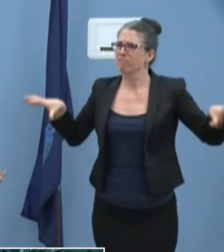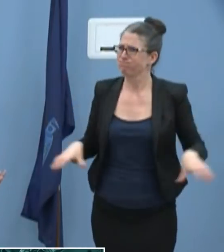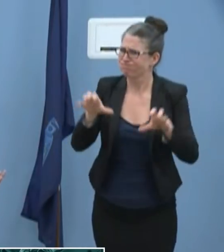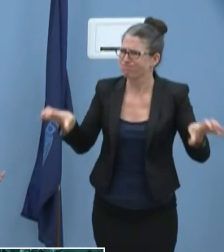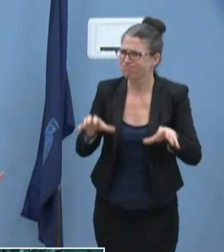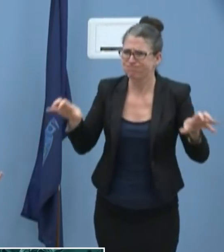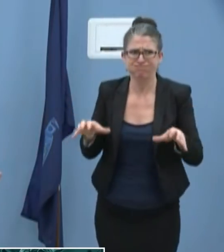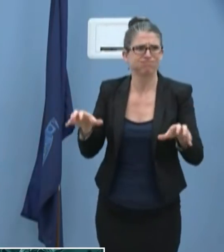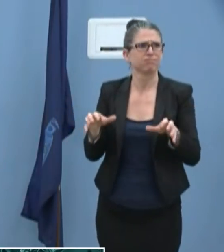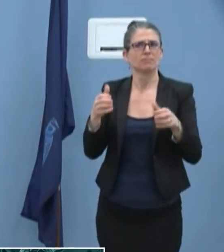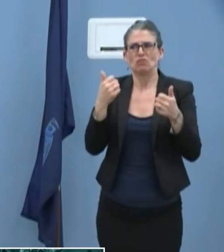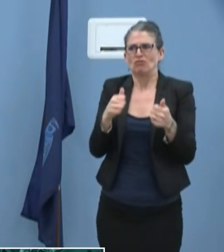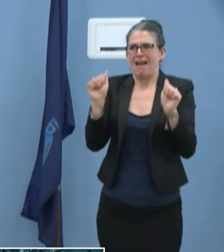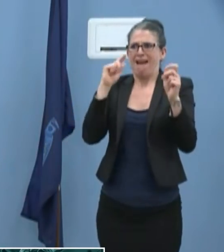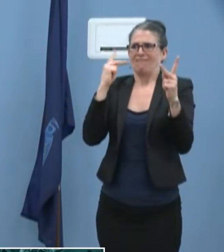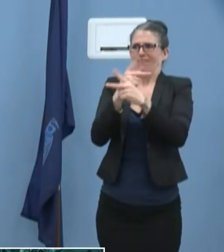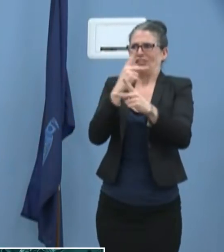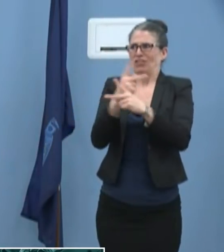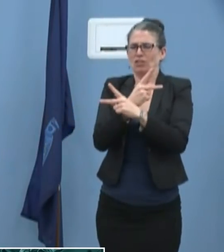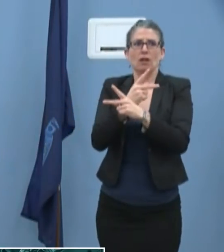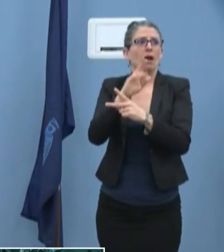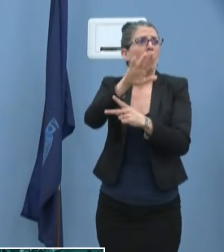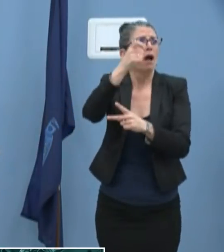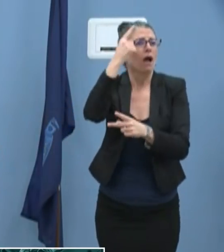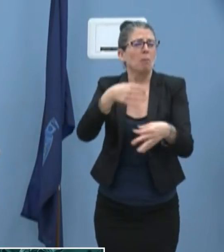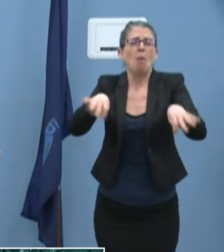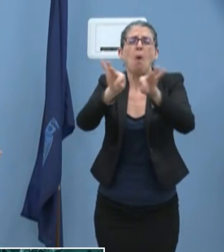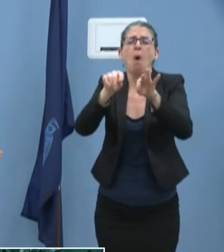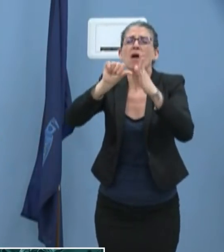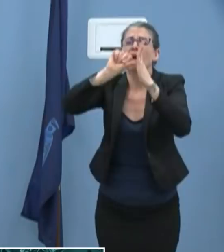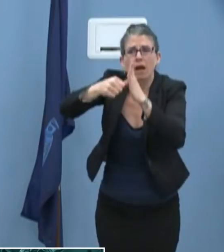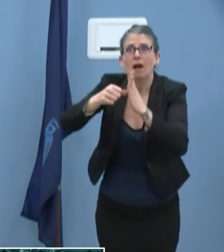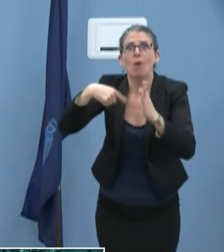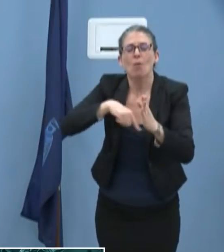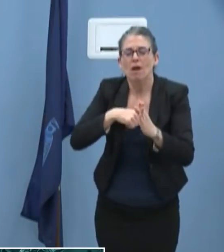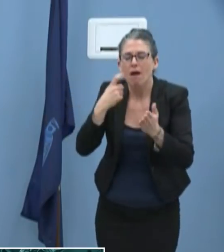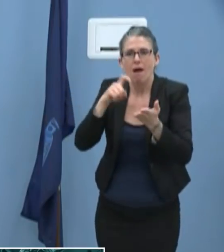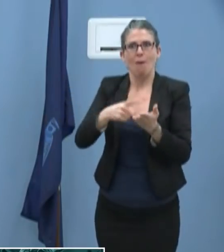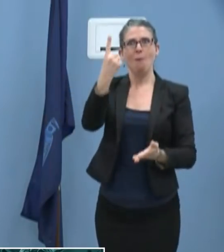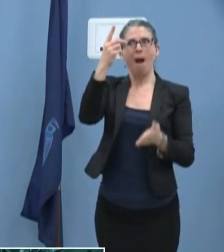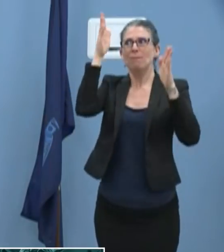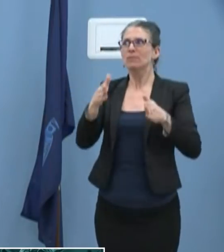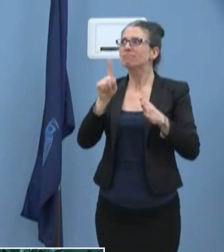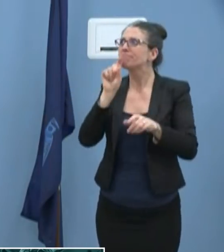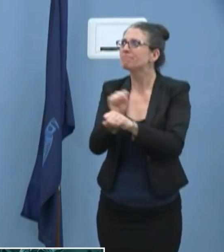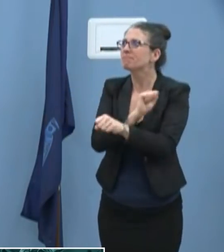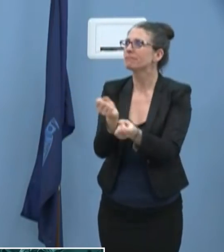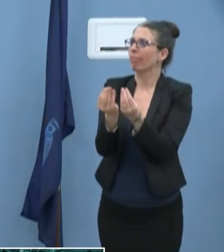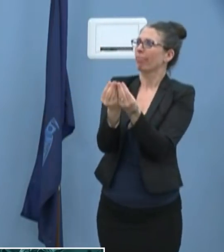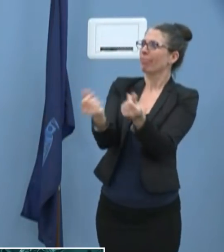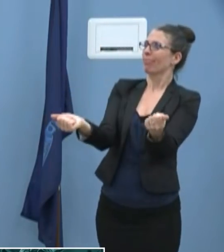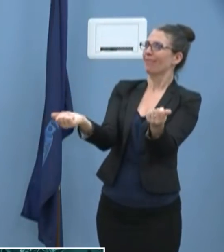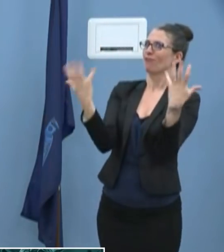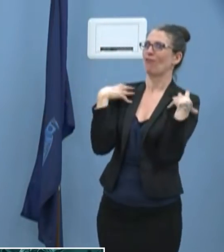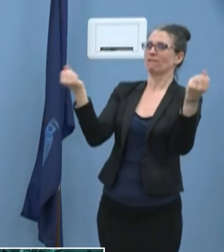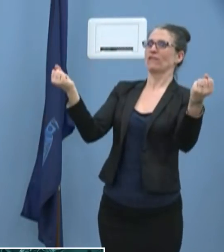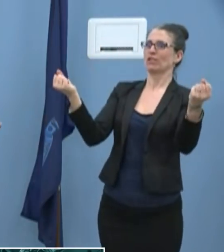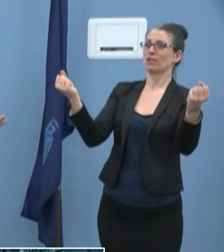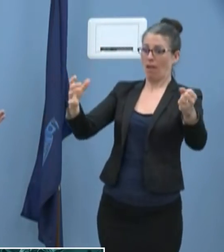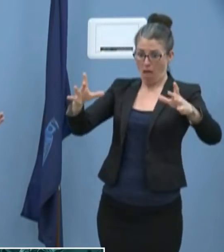recovered from the virus. We hope that all 42 individuals will completely recover. In the meantime,